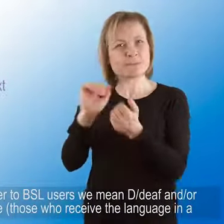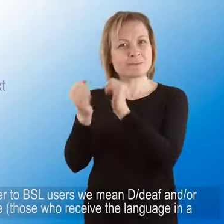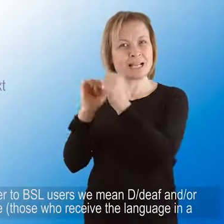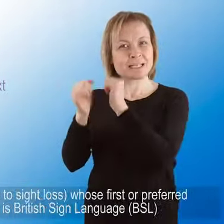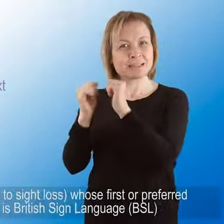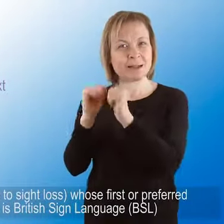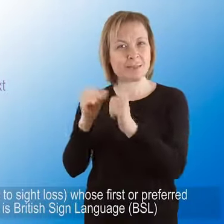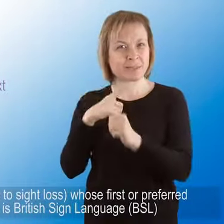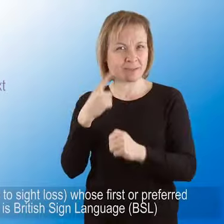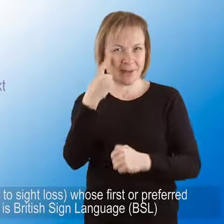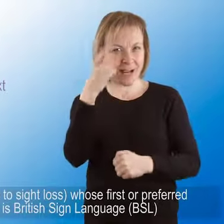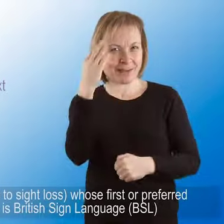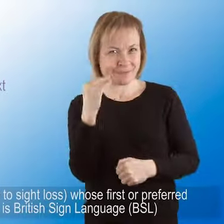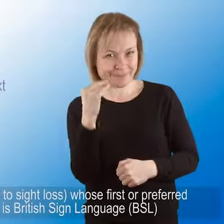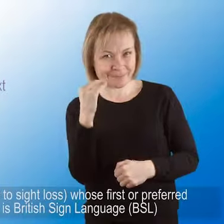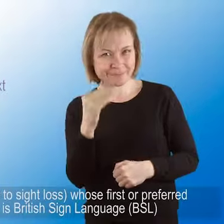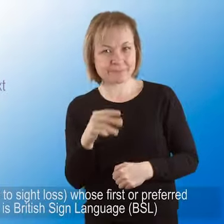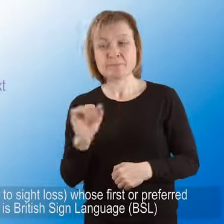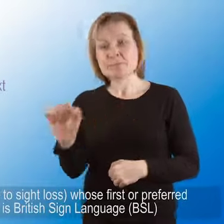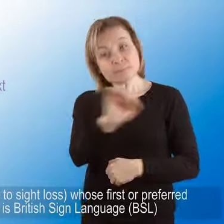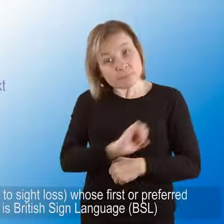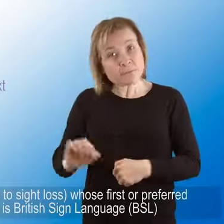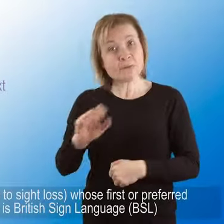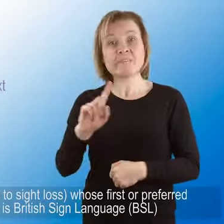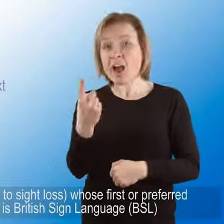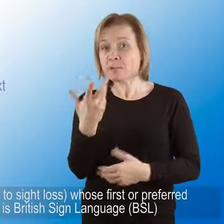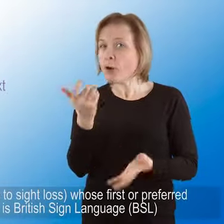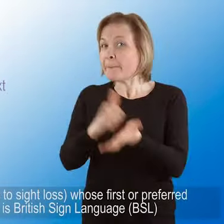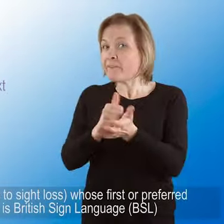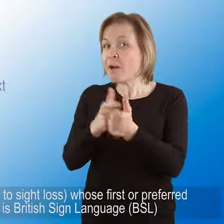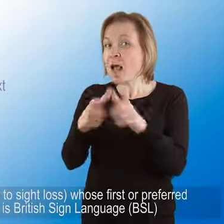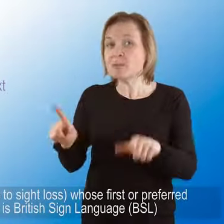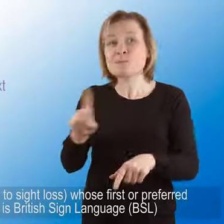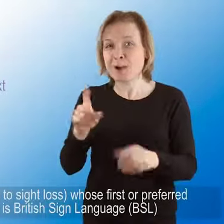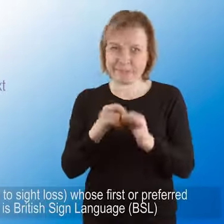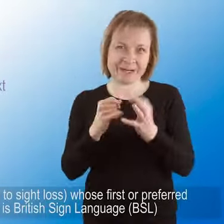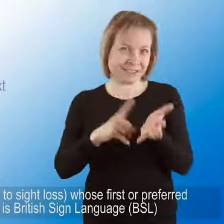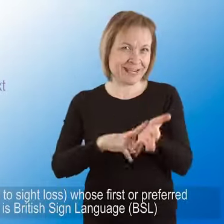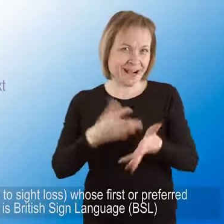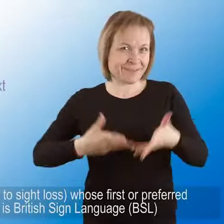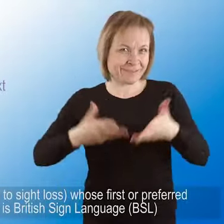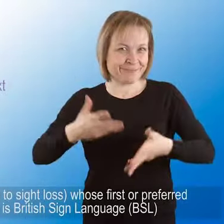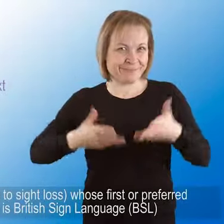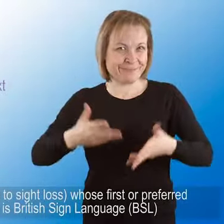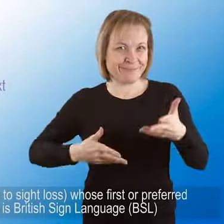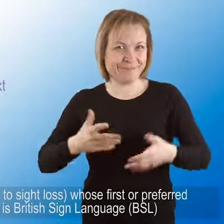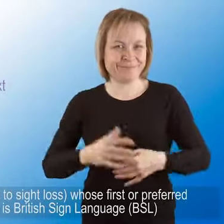tactile form, due to sight loss whose first or preferred language is British Sign Language.